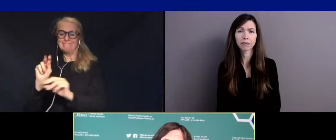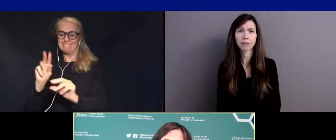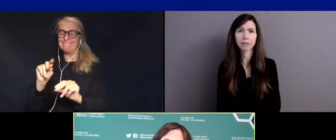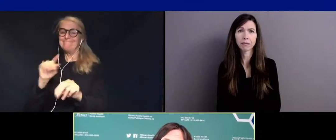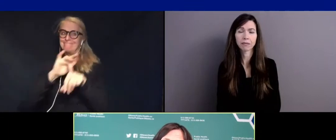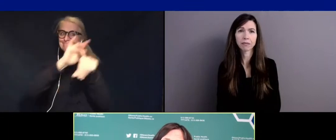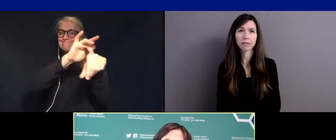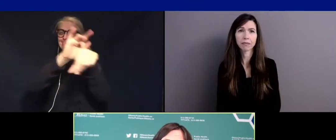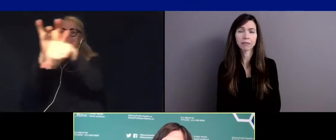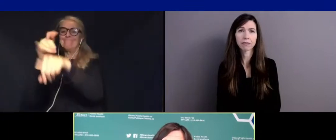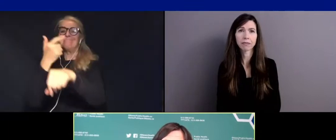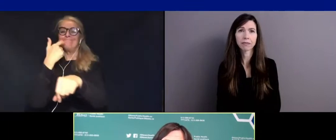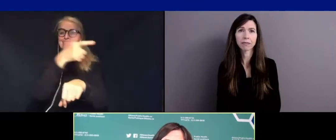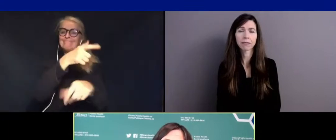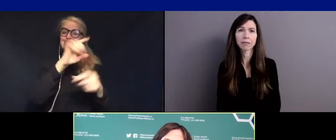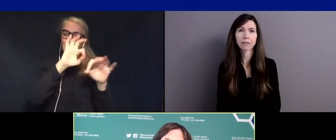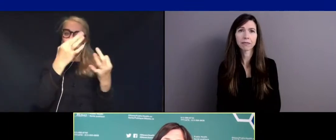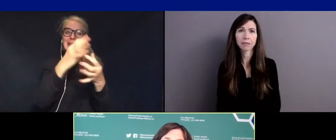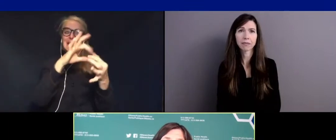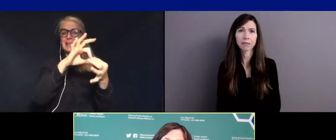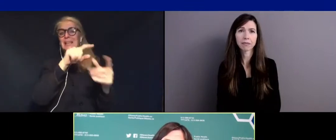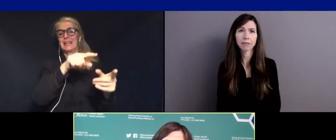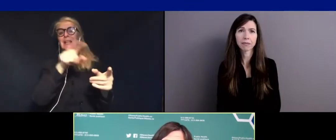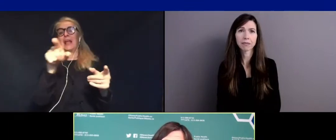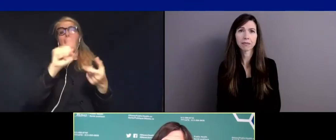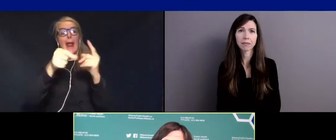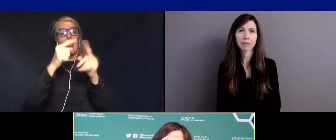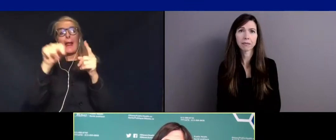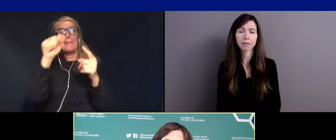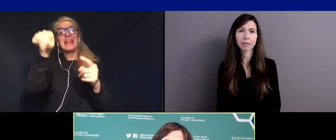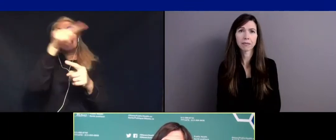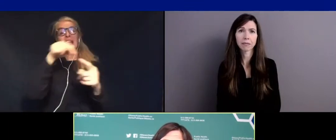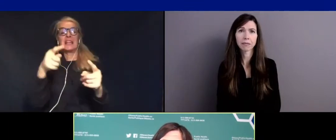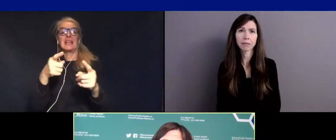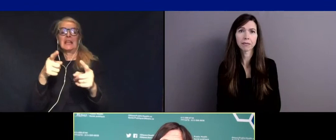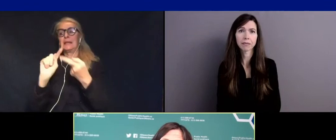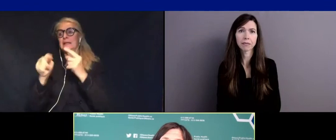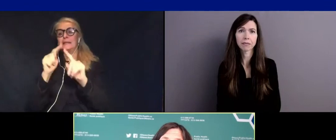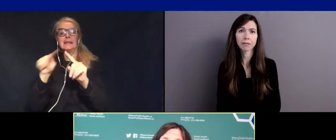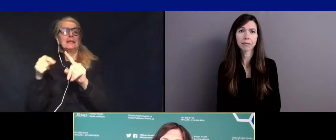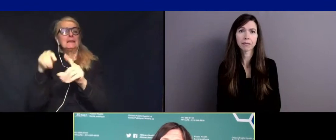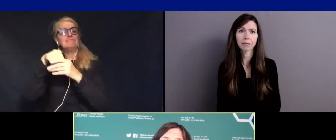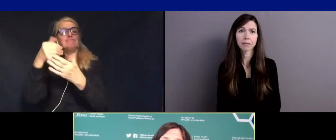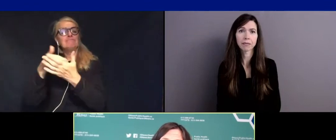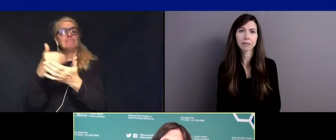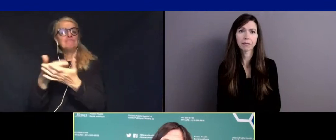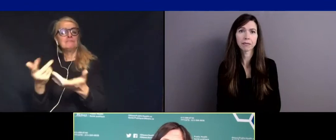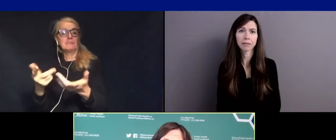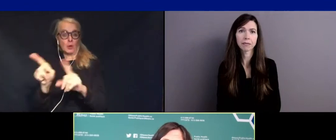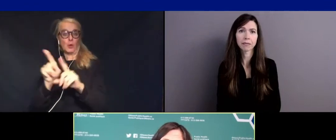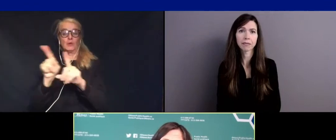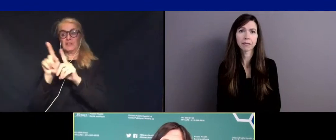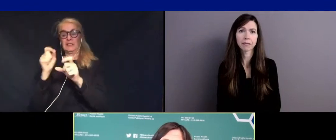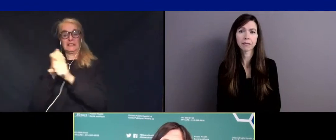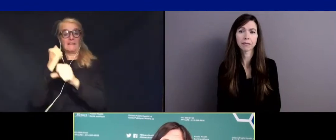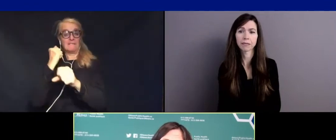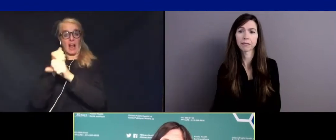la famille, aux amis, aux camarades de classe et aux collègues de